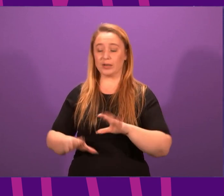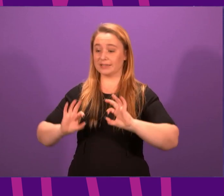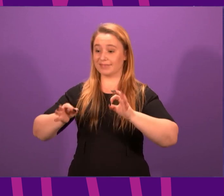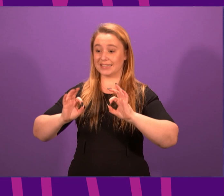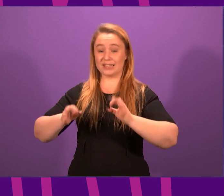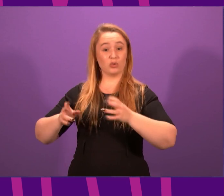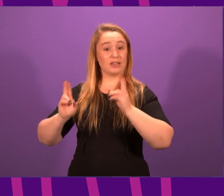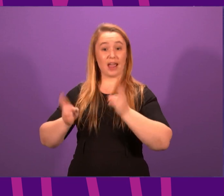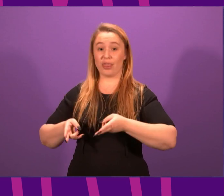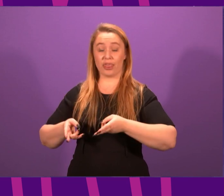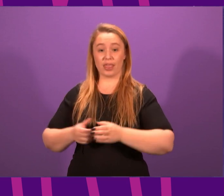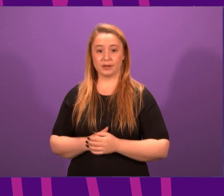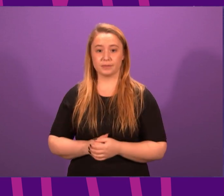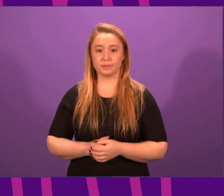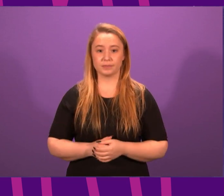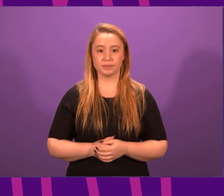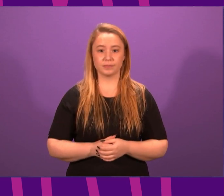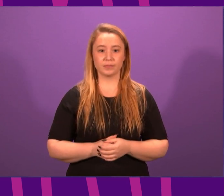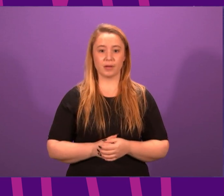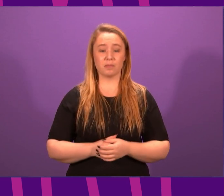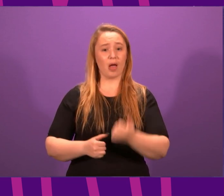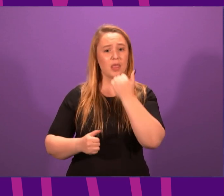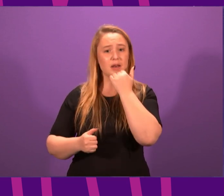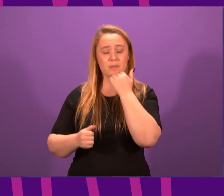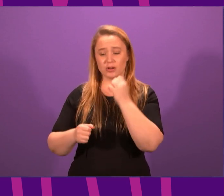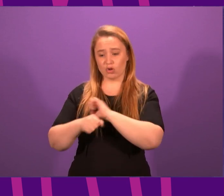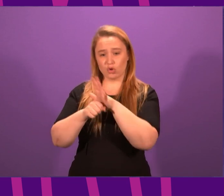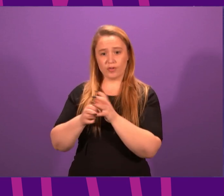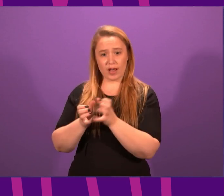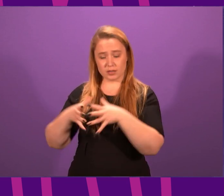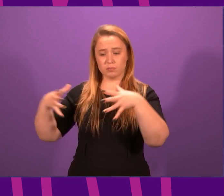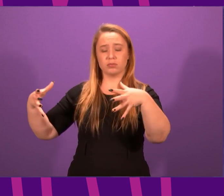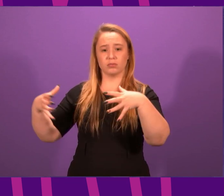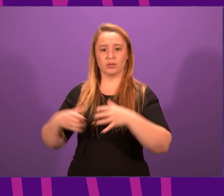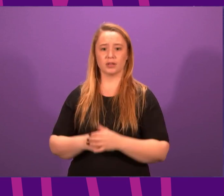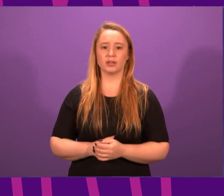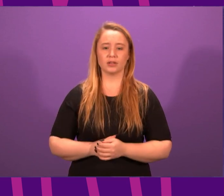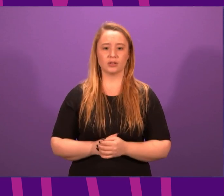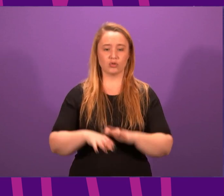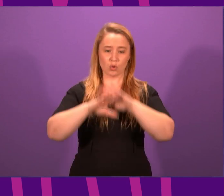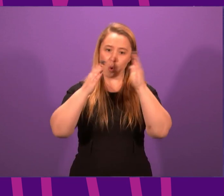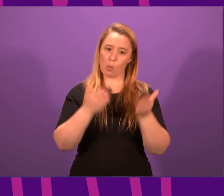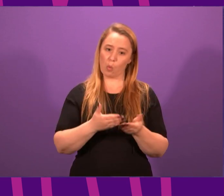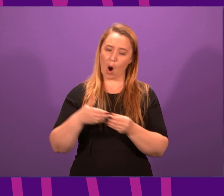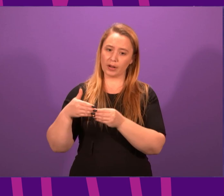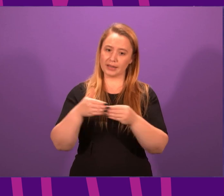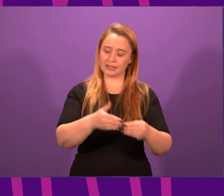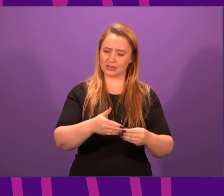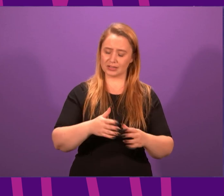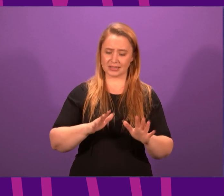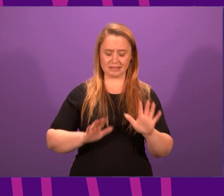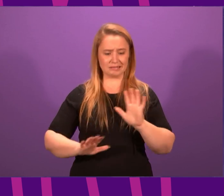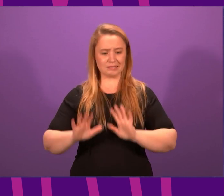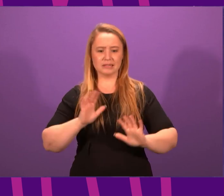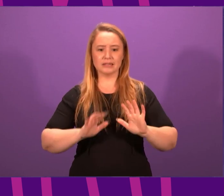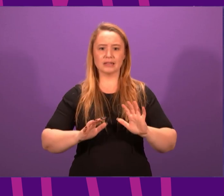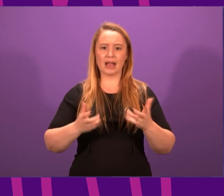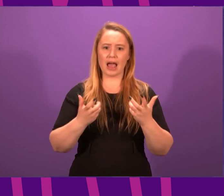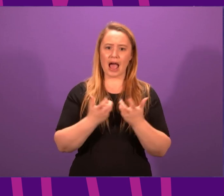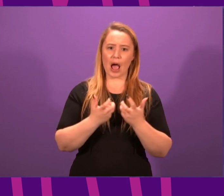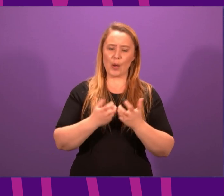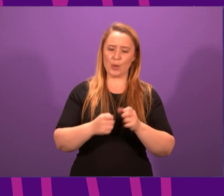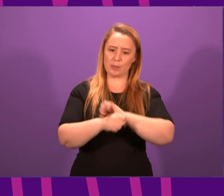fatality between them. Dealing with a seemingly idiosyncratic virus, it's no wonder that leaders across the world are struggling to know how best to reverse